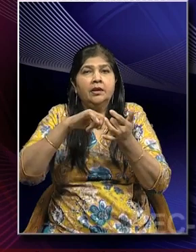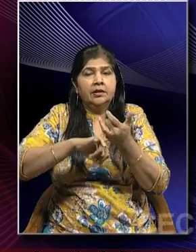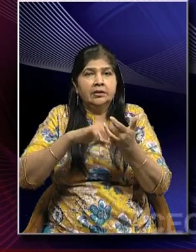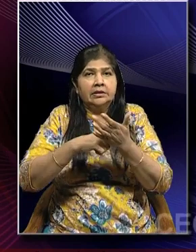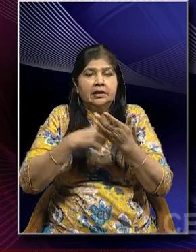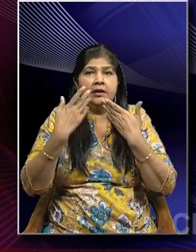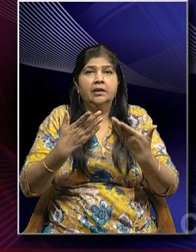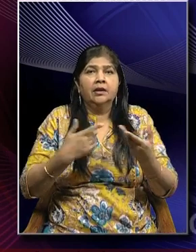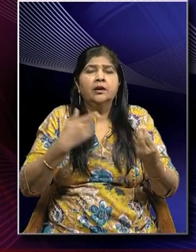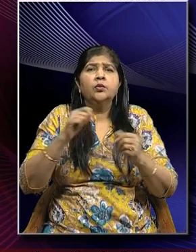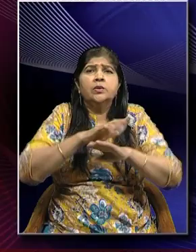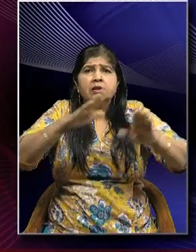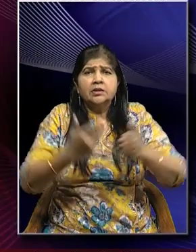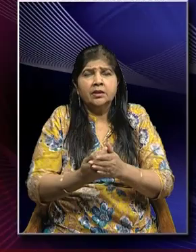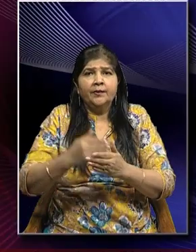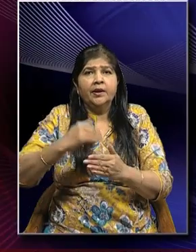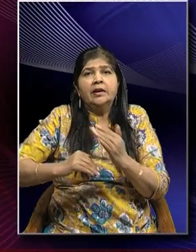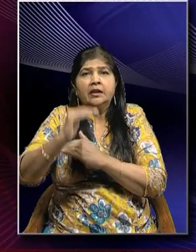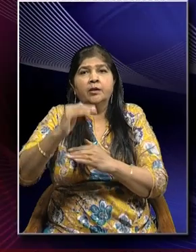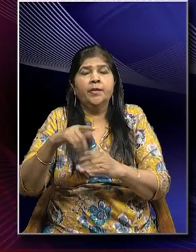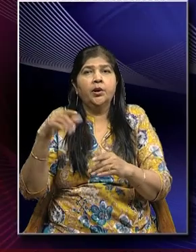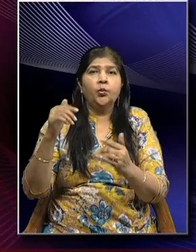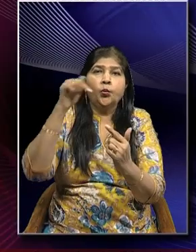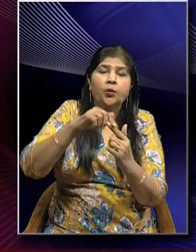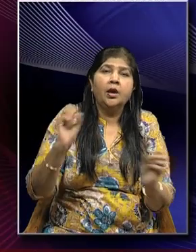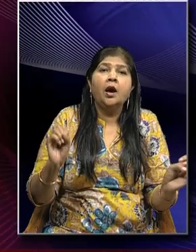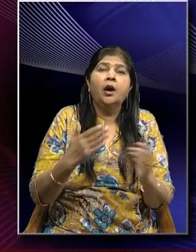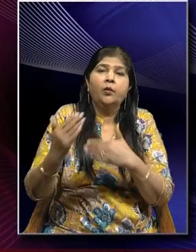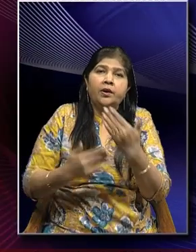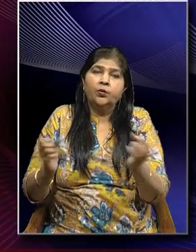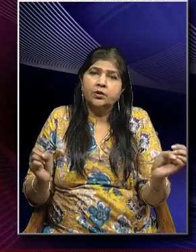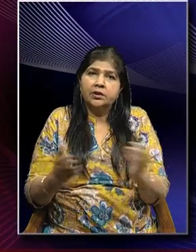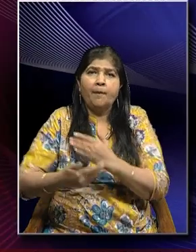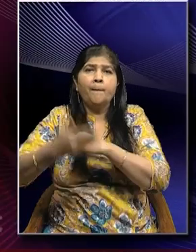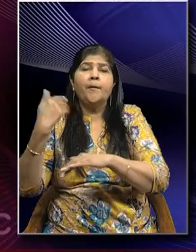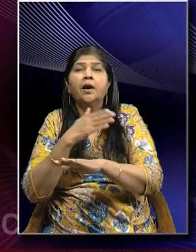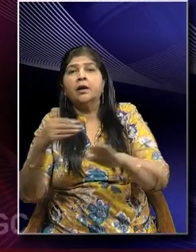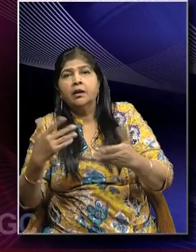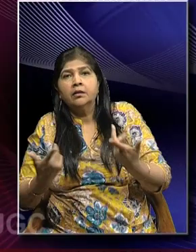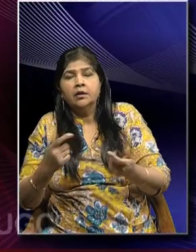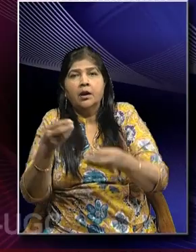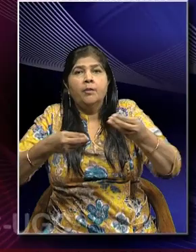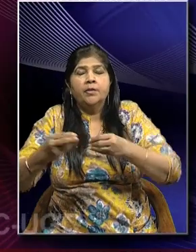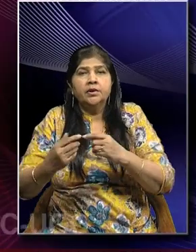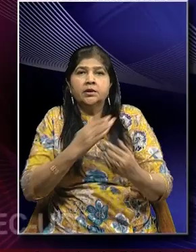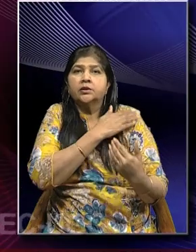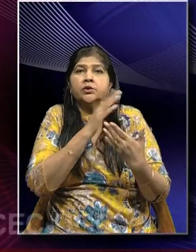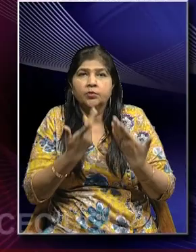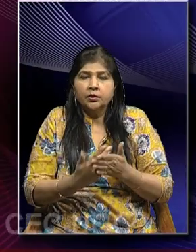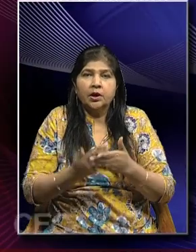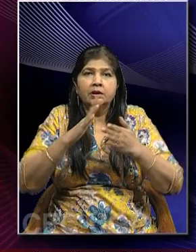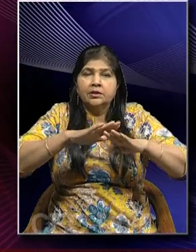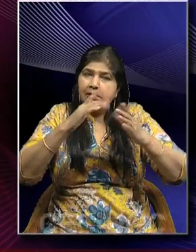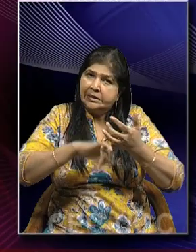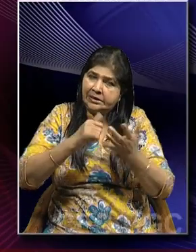to sustainable development goals, the way it has evolved, what is the background of business responsibility and